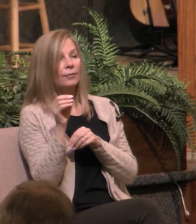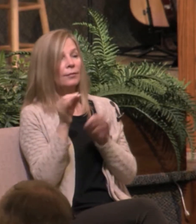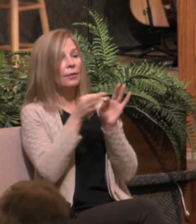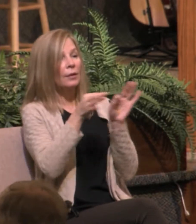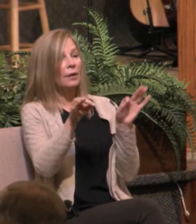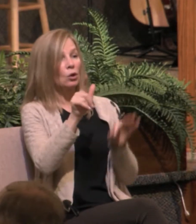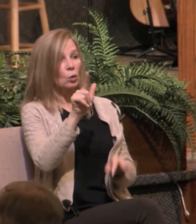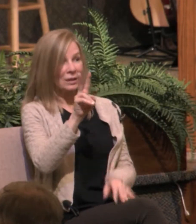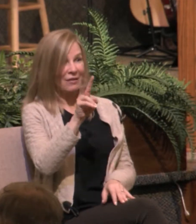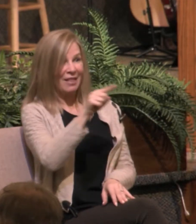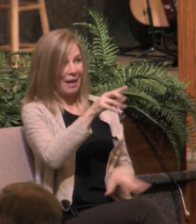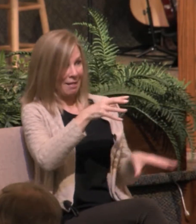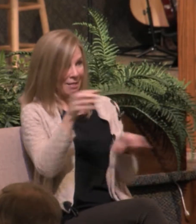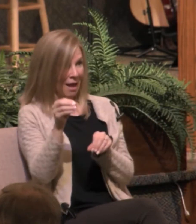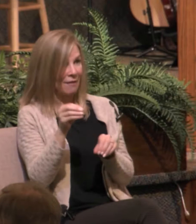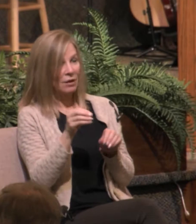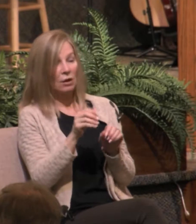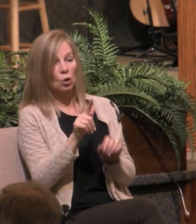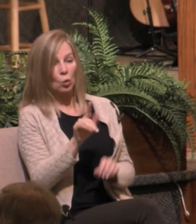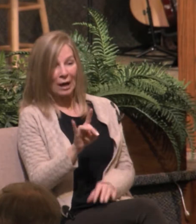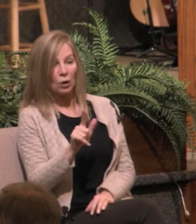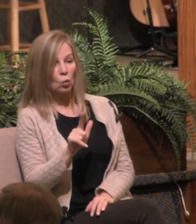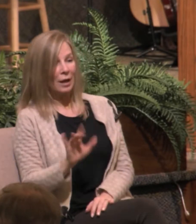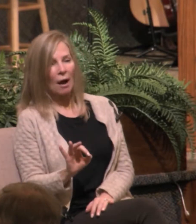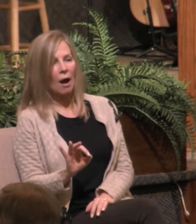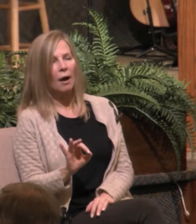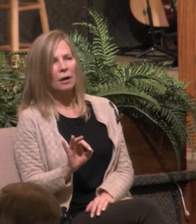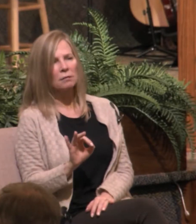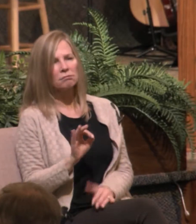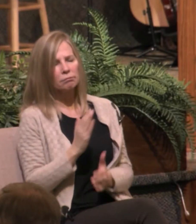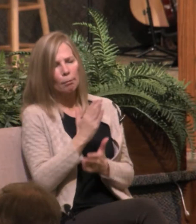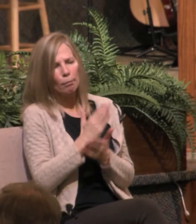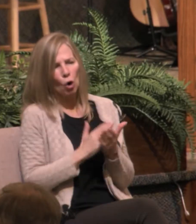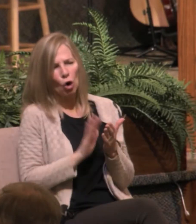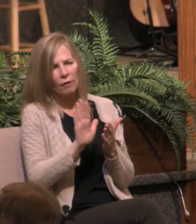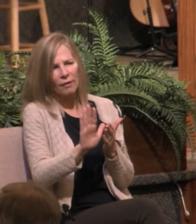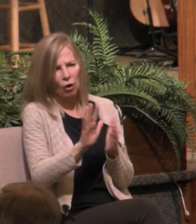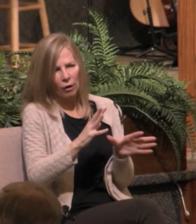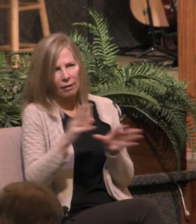27, they left. 28 and 29 are just some aspects of the leaving.